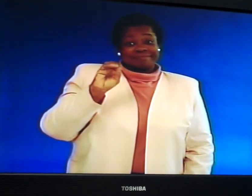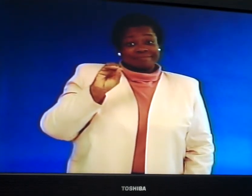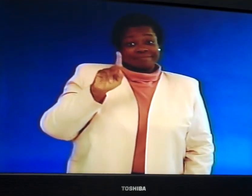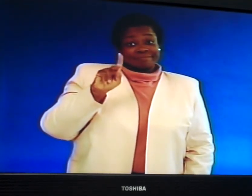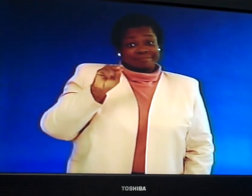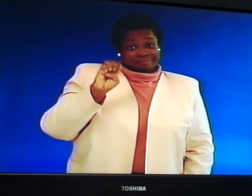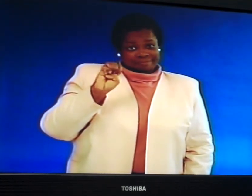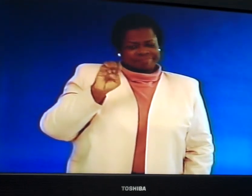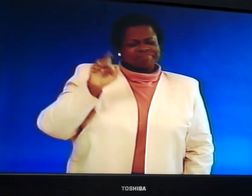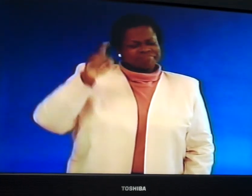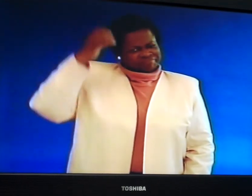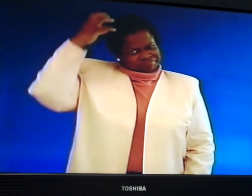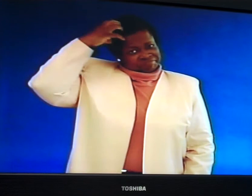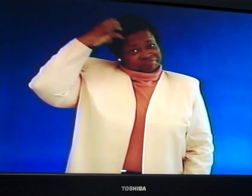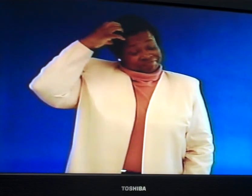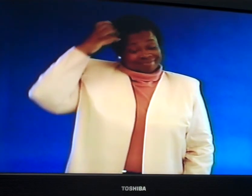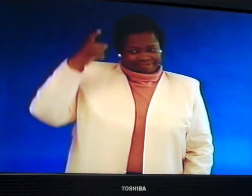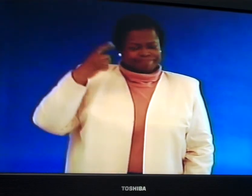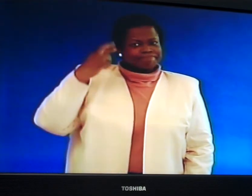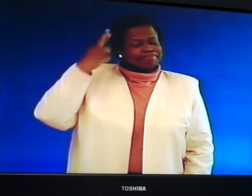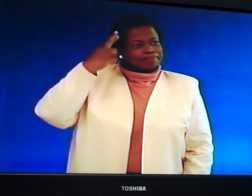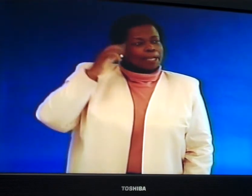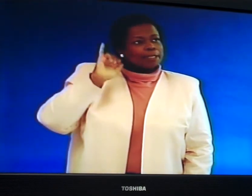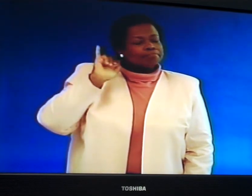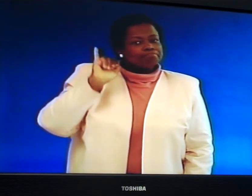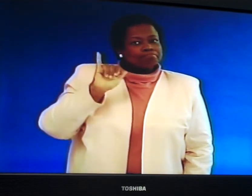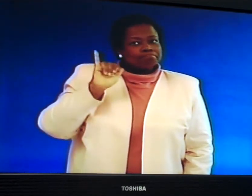named William Stokey.